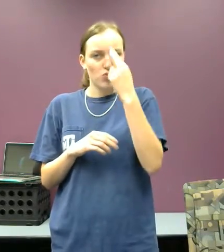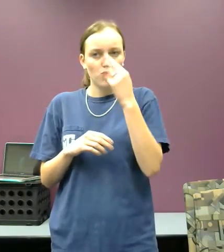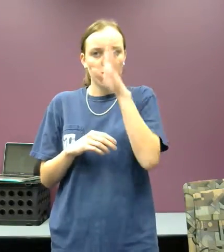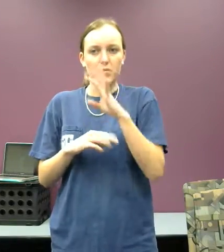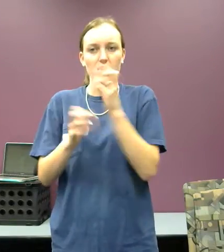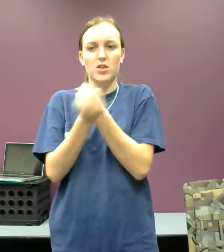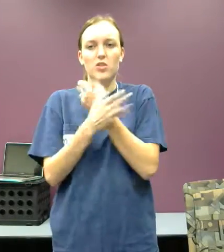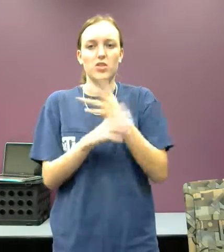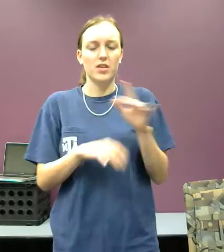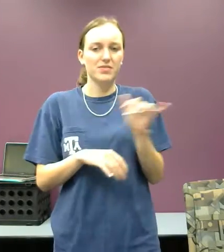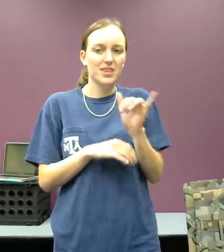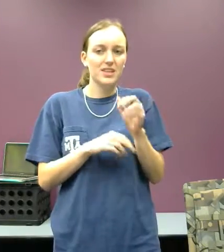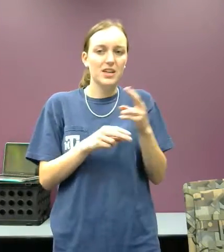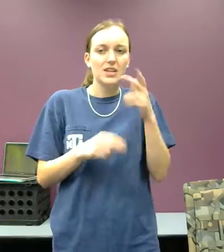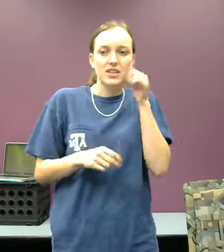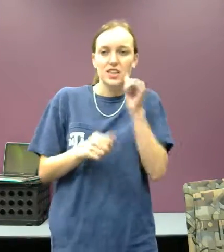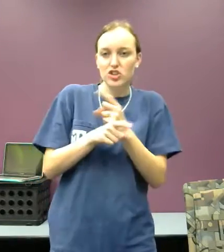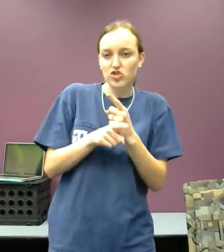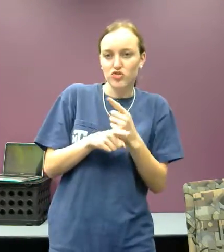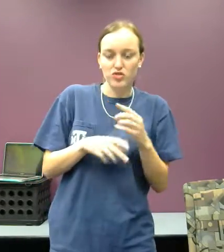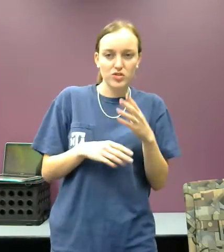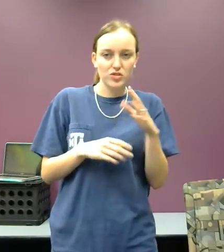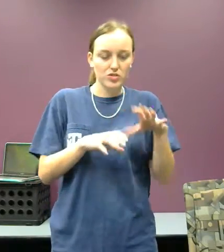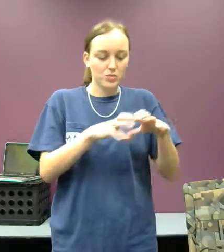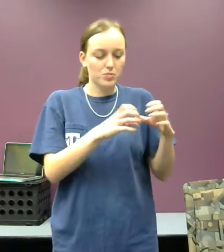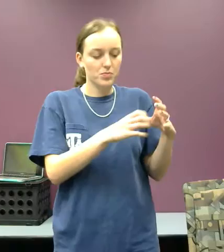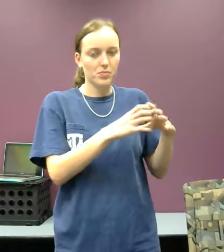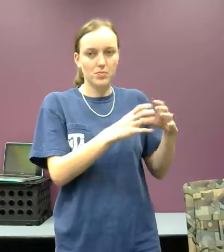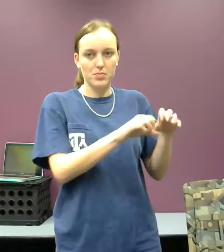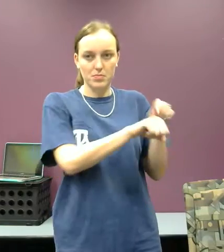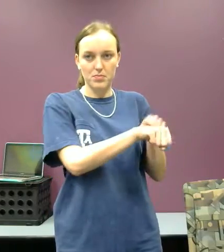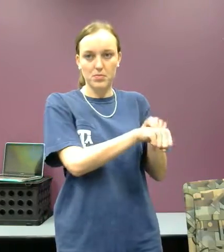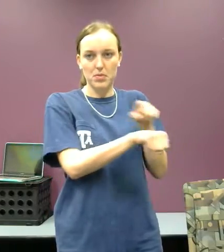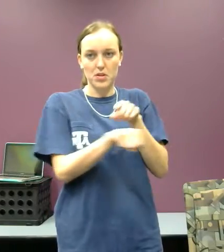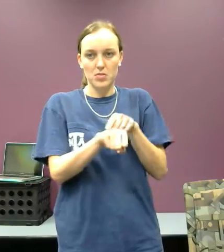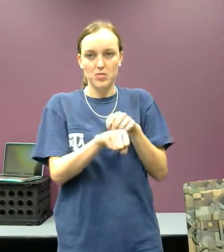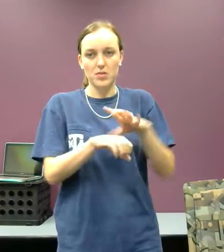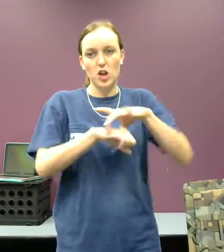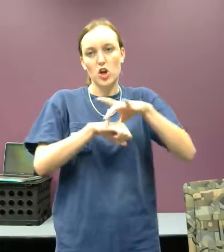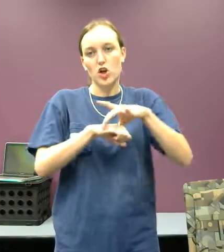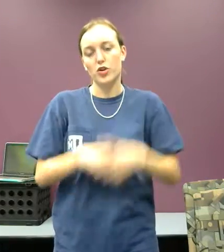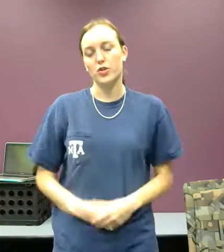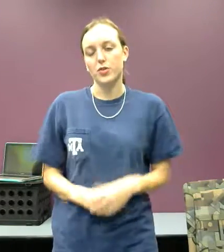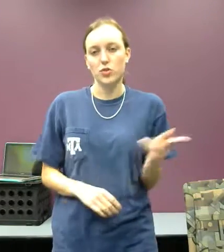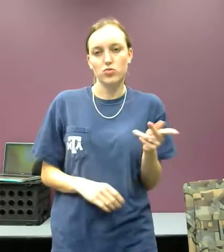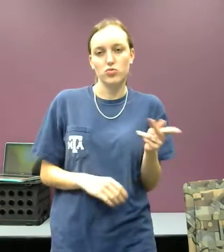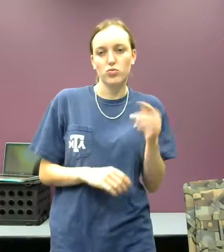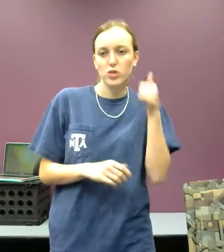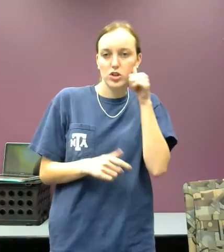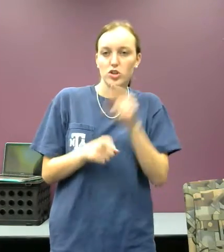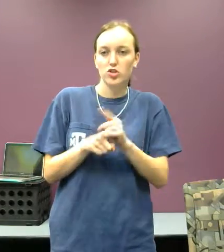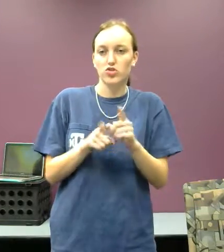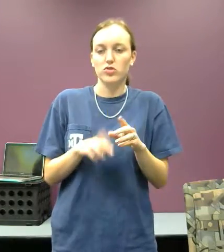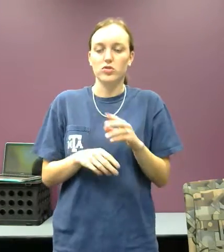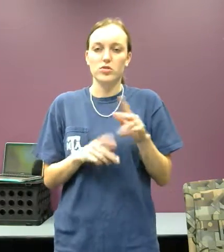Venus, nicknamed the morning star, may be the most inhospitable planet in our entire solar system.